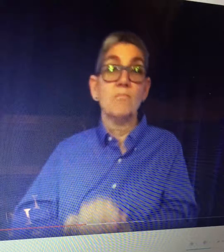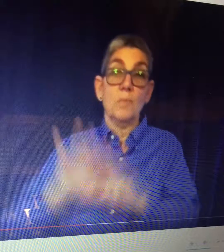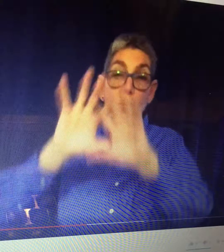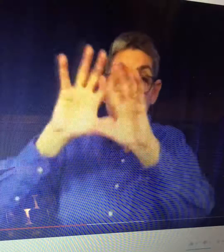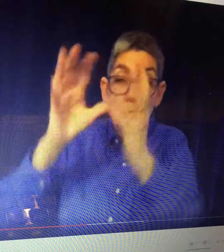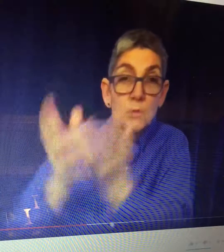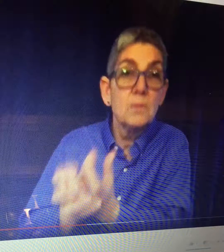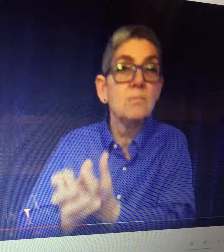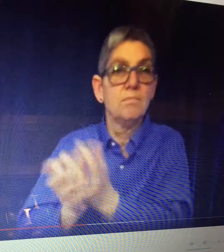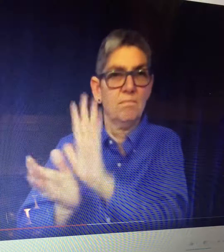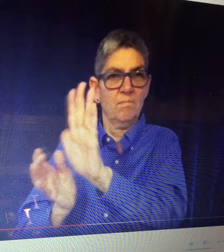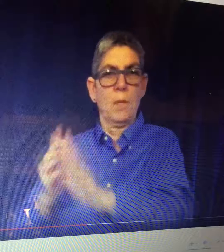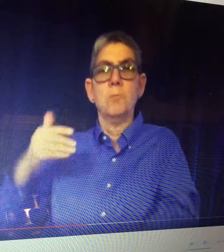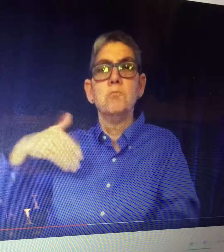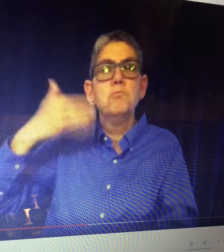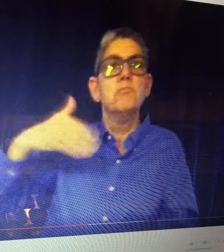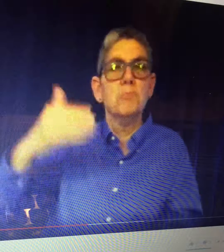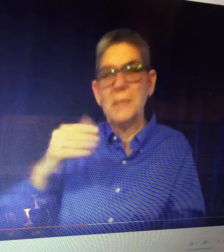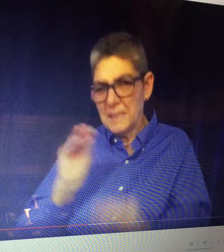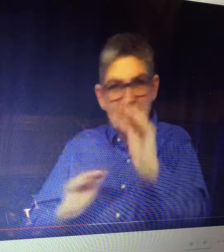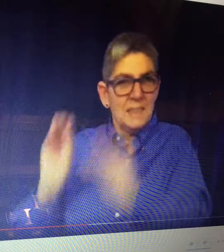these signs here.